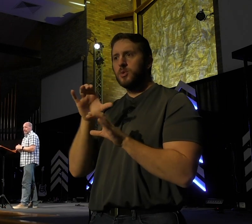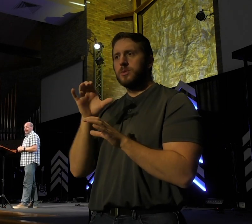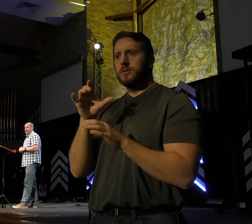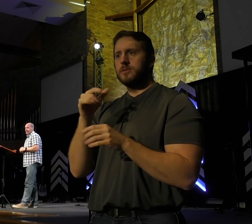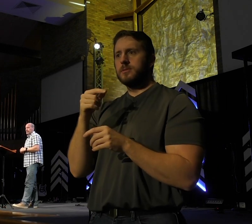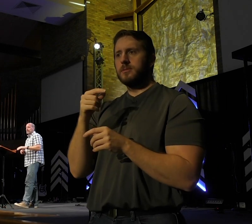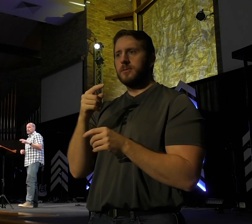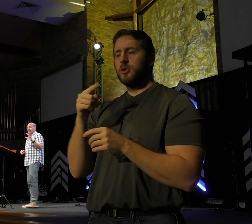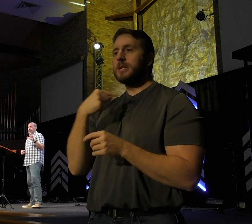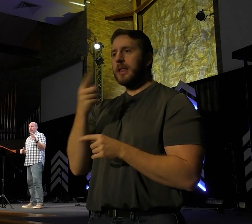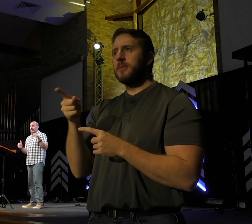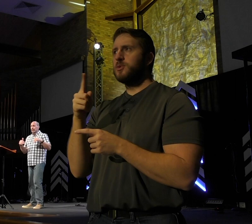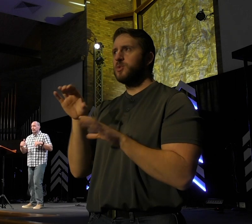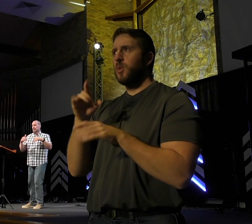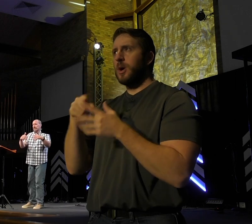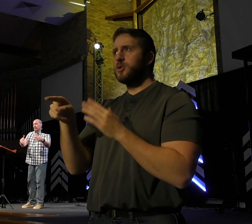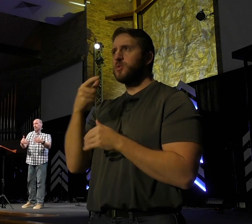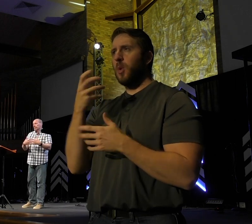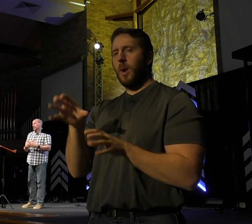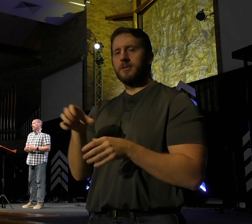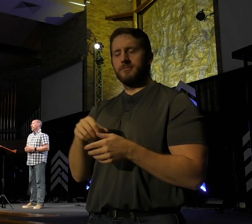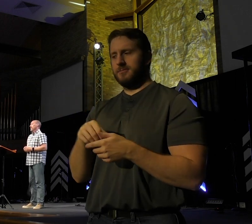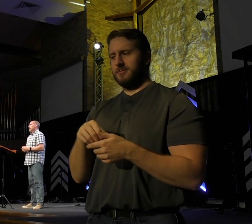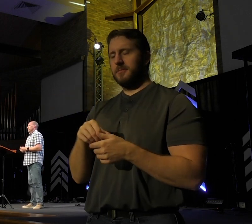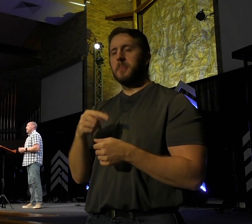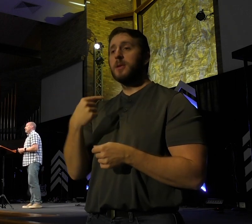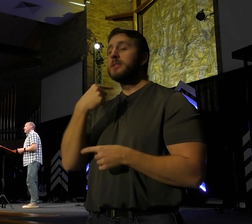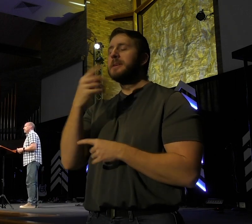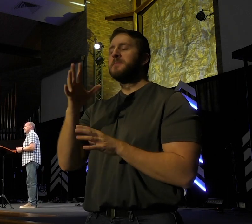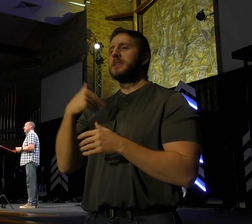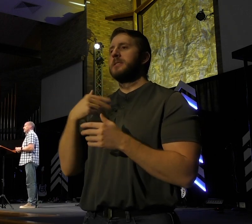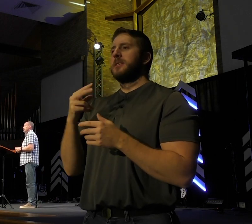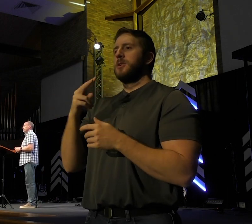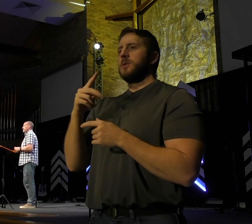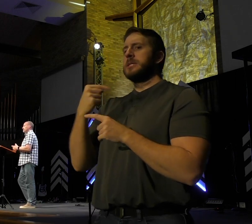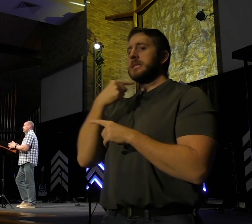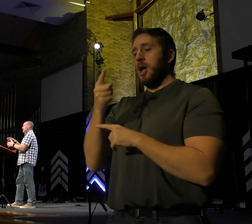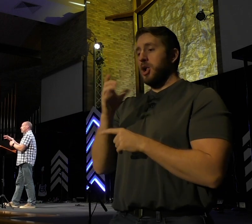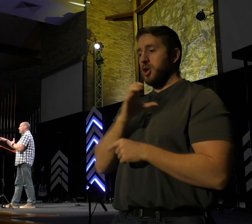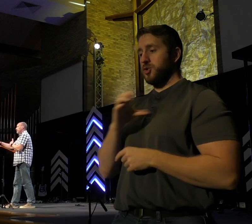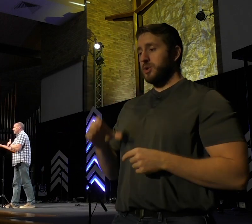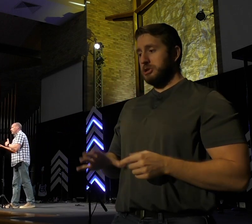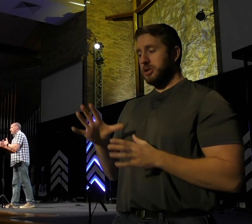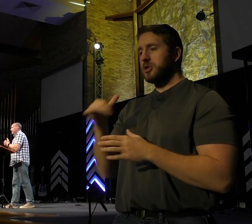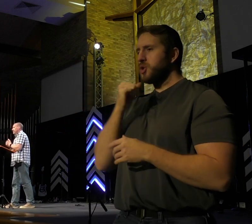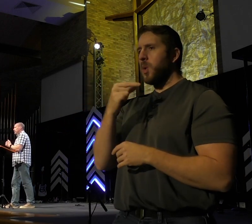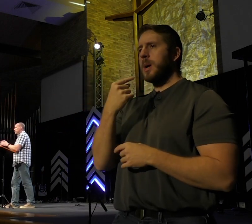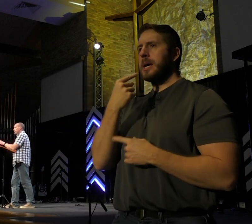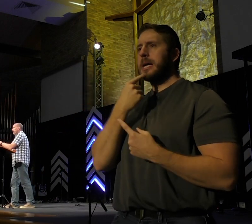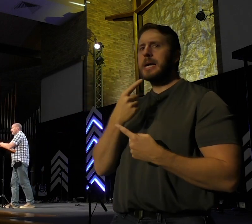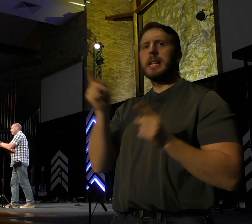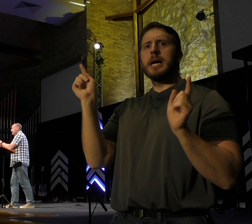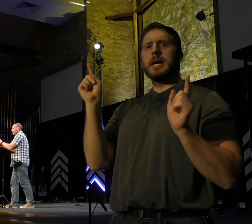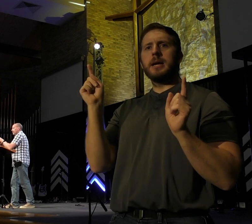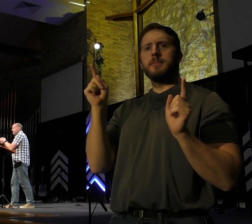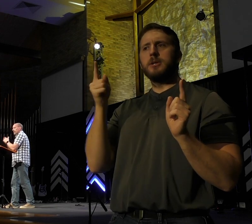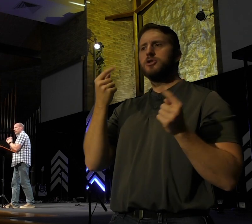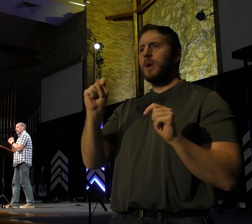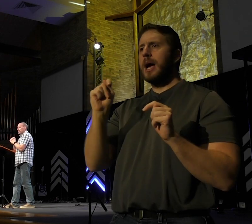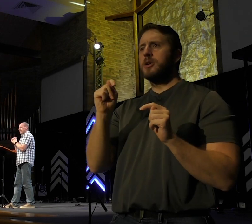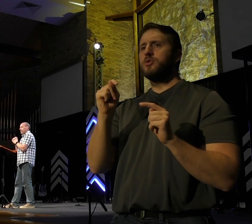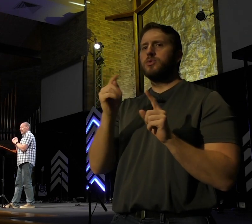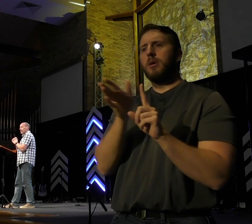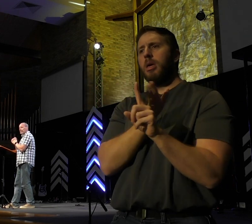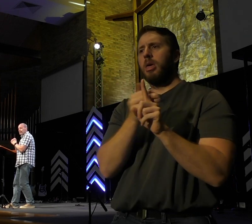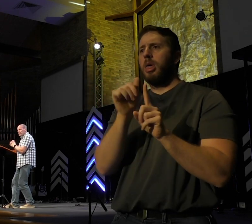don't want them to do. Let me explain. If you say to a Christian, Don't claim that you're right. Don't try to convert or